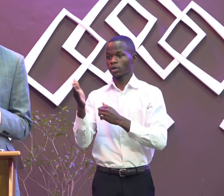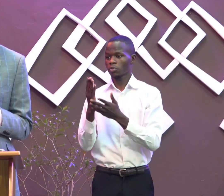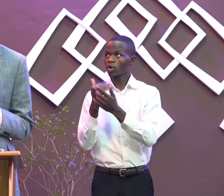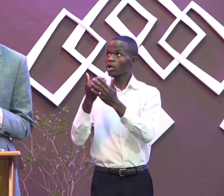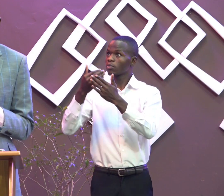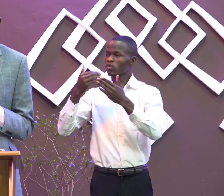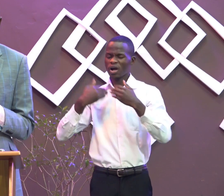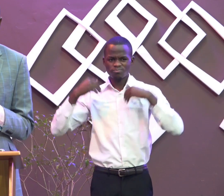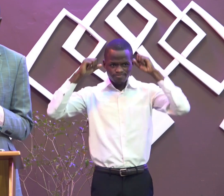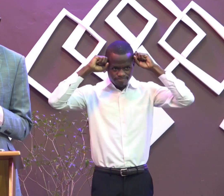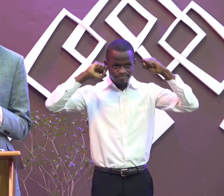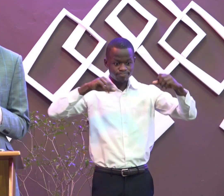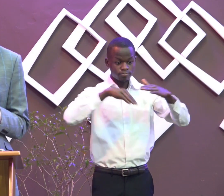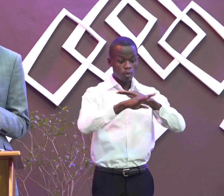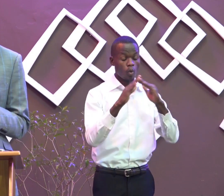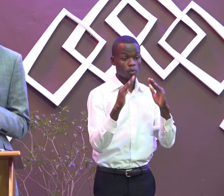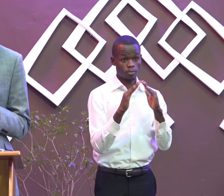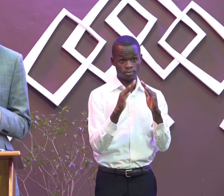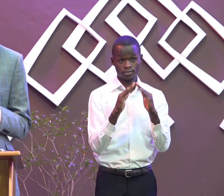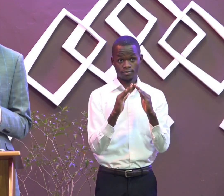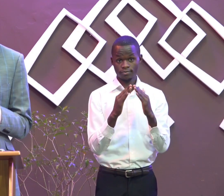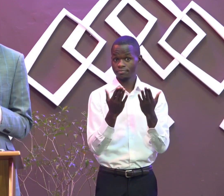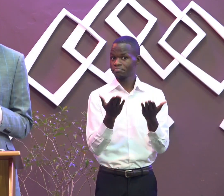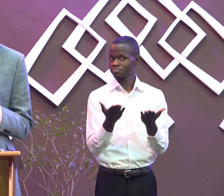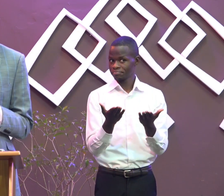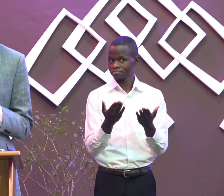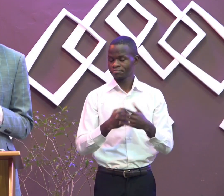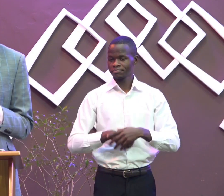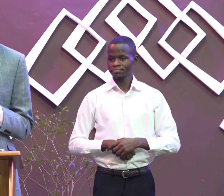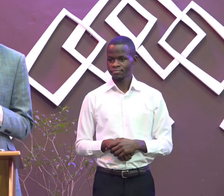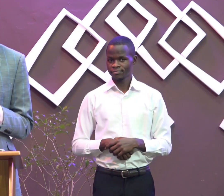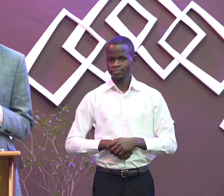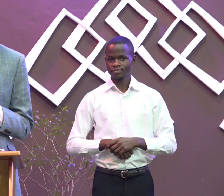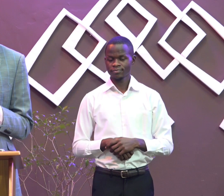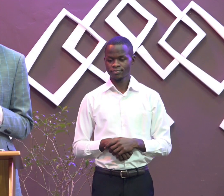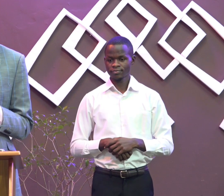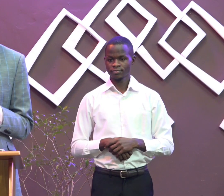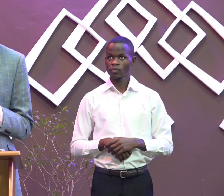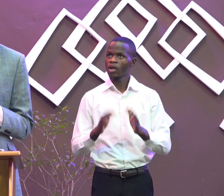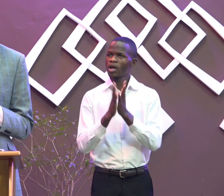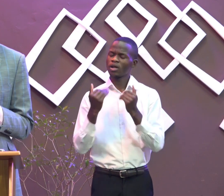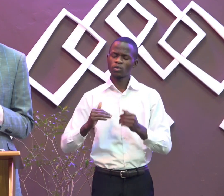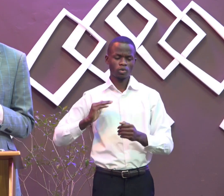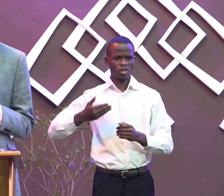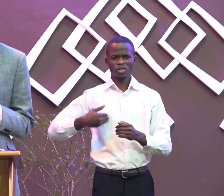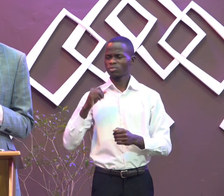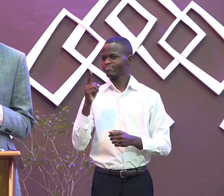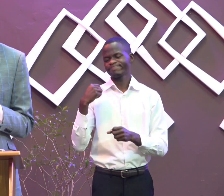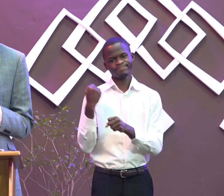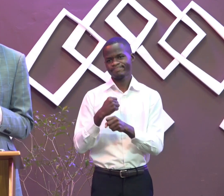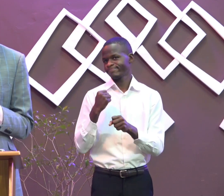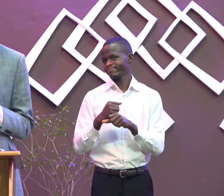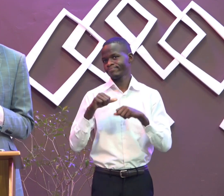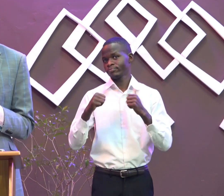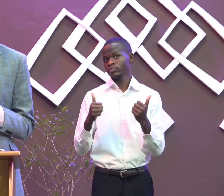helped us and gave us a place where in Chibizi where we went. Mukyalo yatukola bulungi yatukira Bishop Semakula